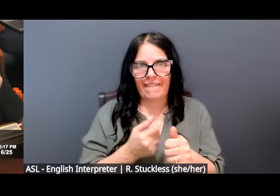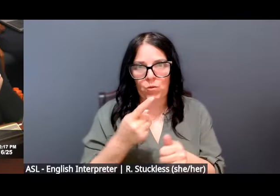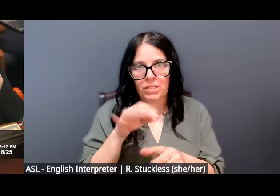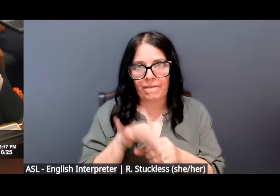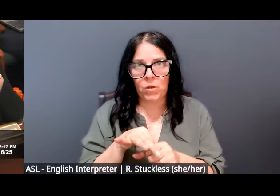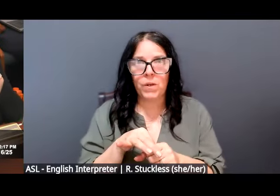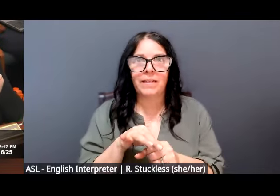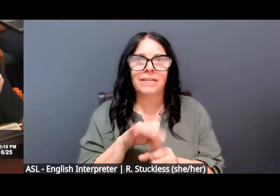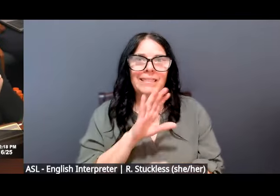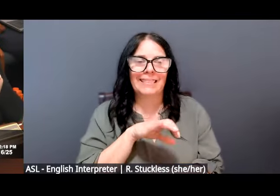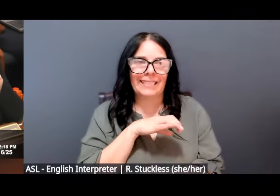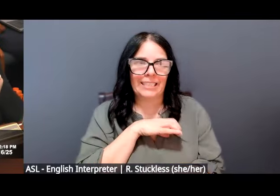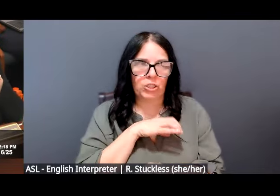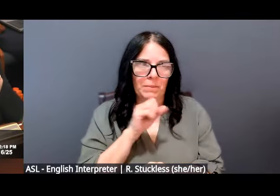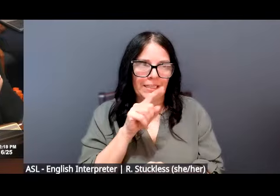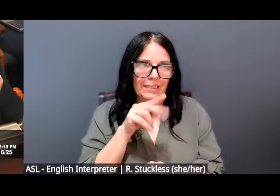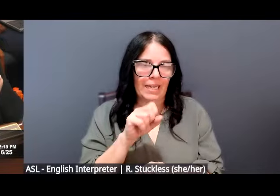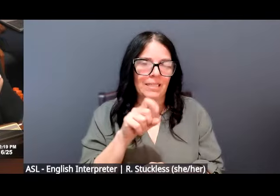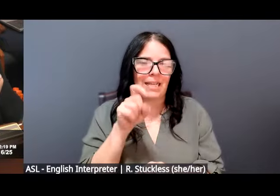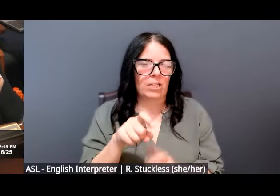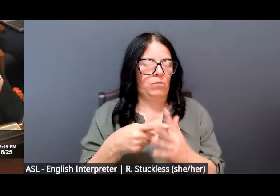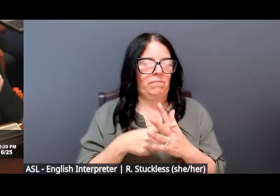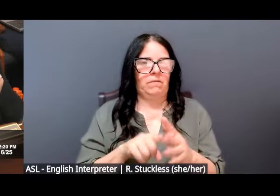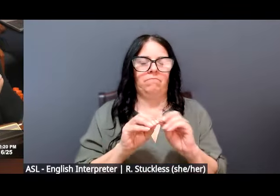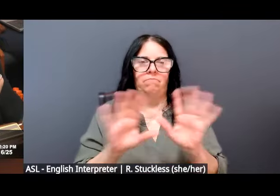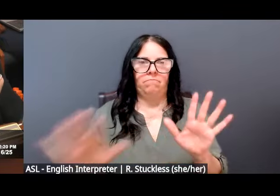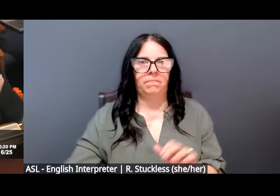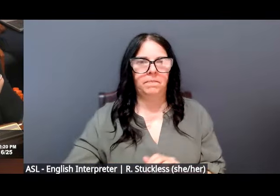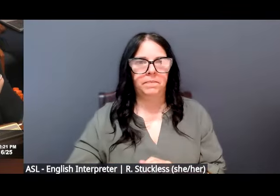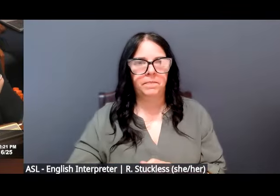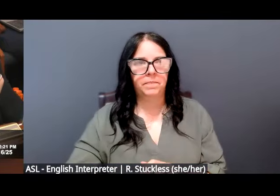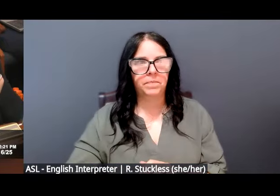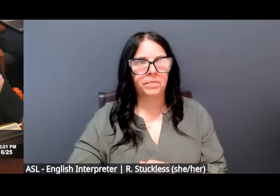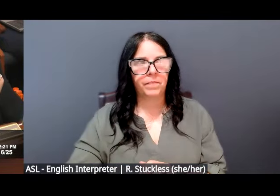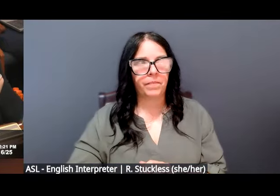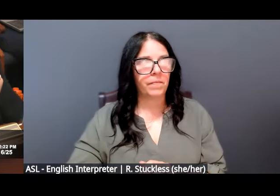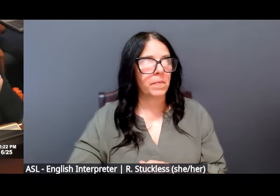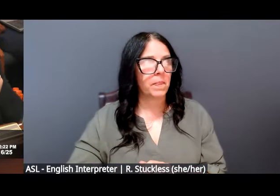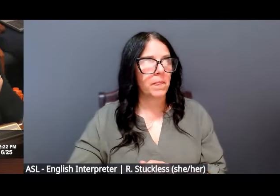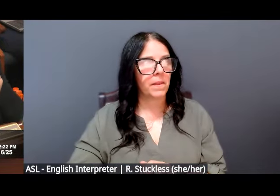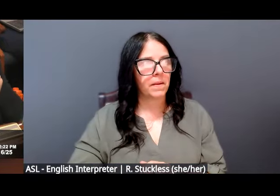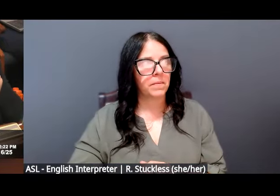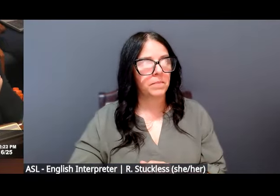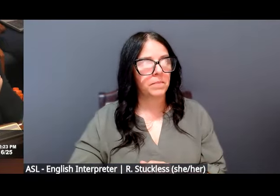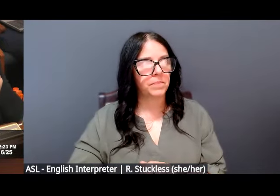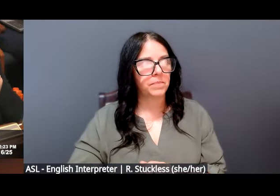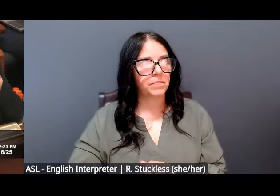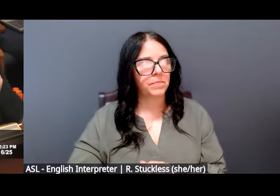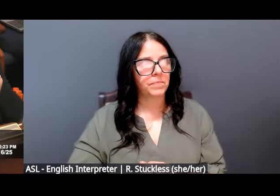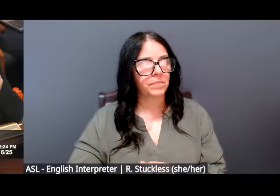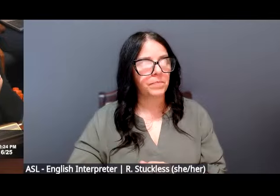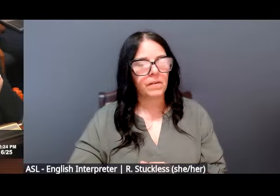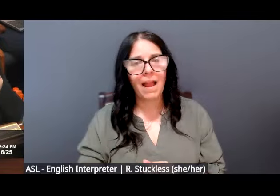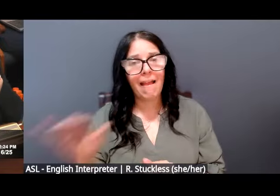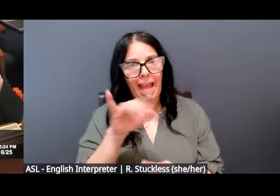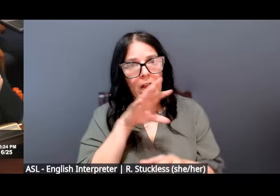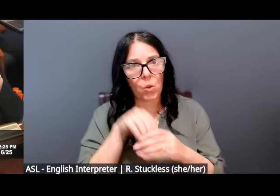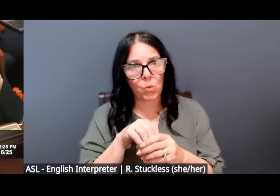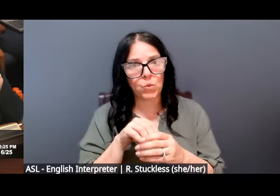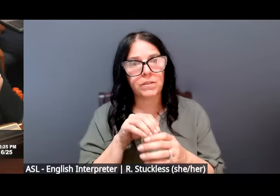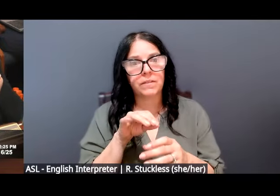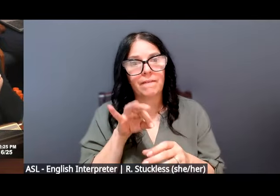citizenship status needs to be front and center, and that it precludes voting where the verification has not occurred. I think